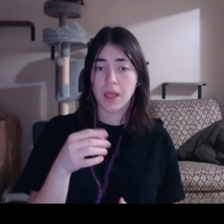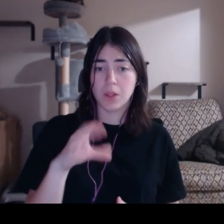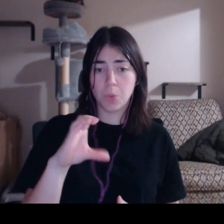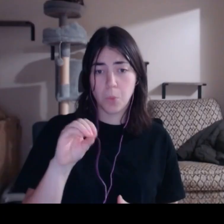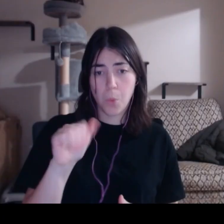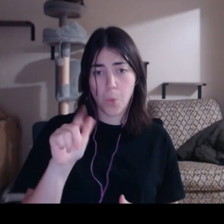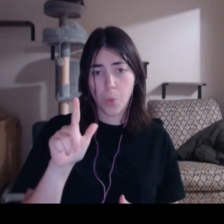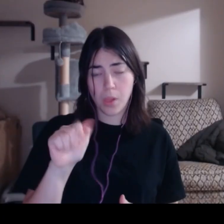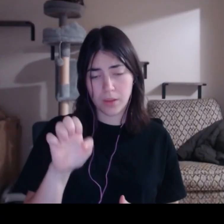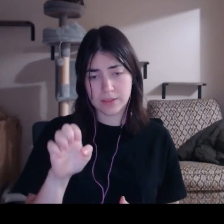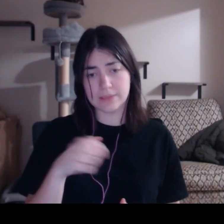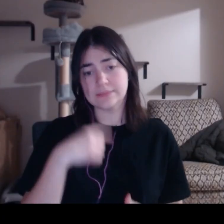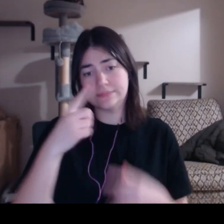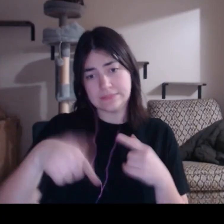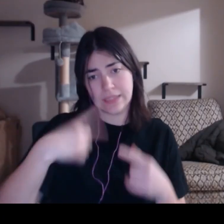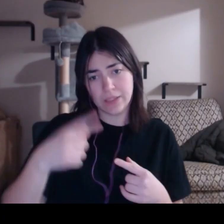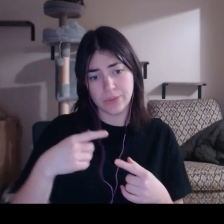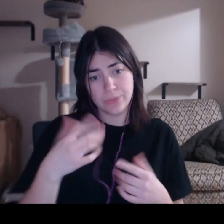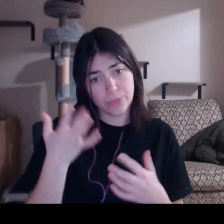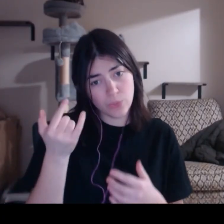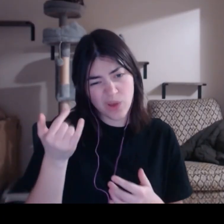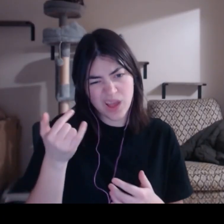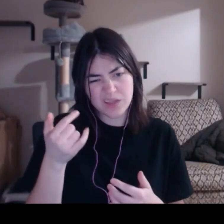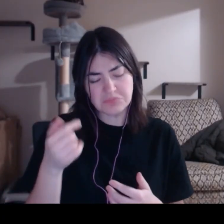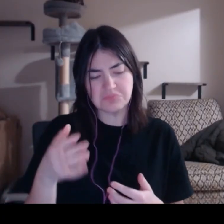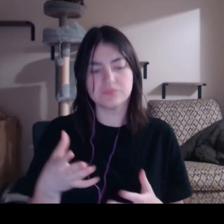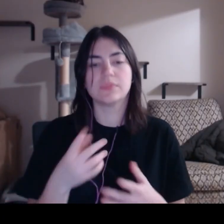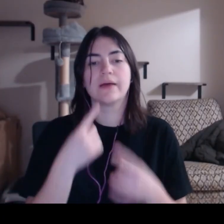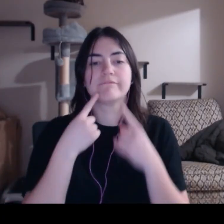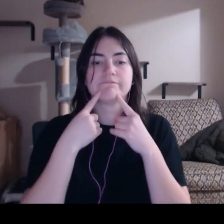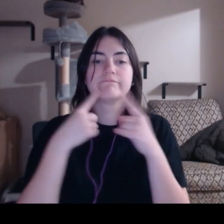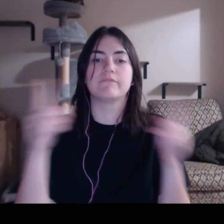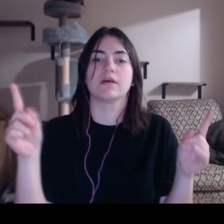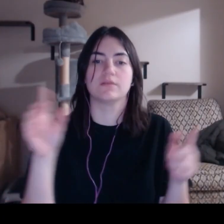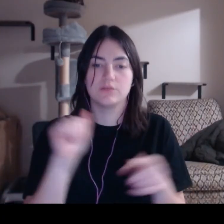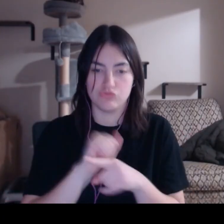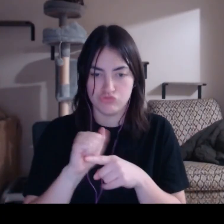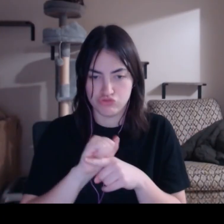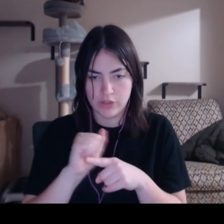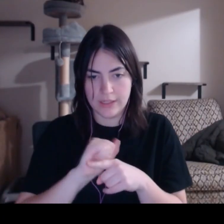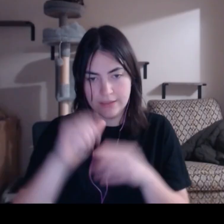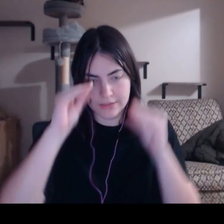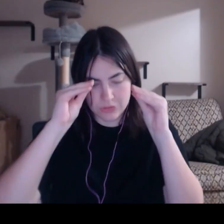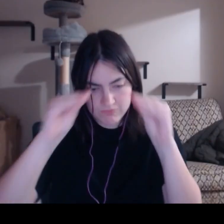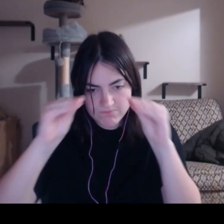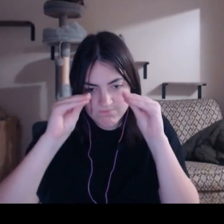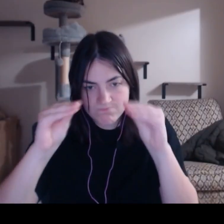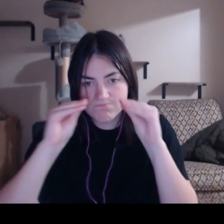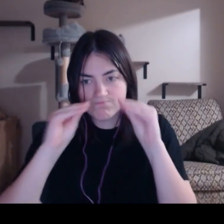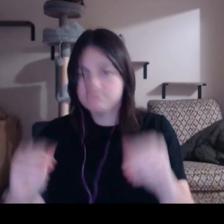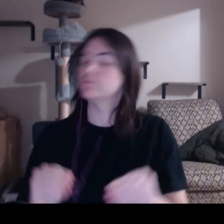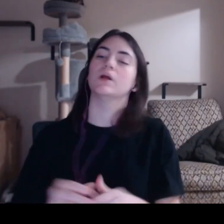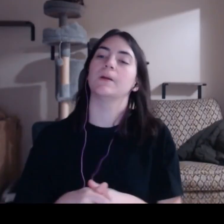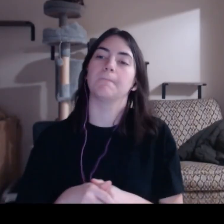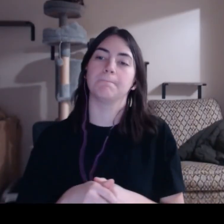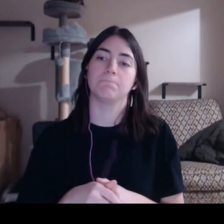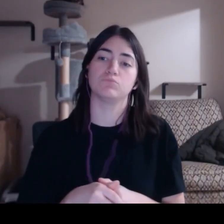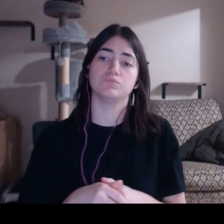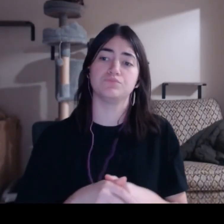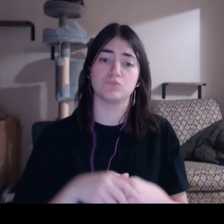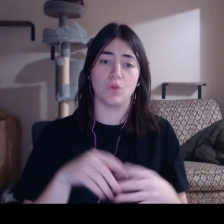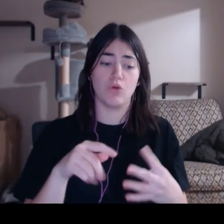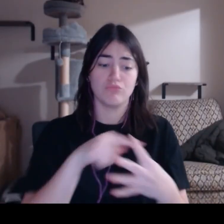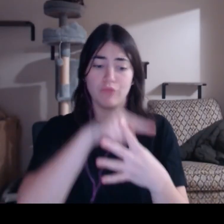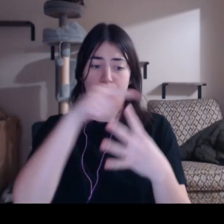a simple way to design effective training is to try and see if you've got all 4 parts of that cycle built into your training session or training